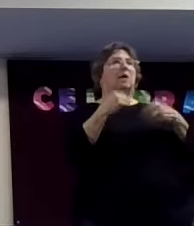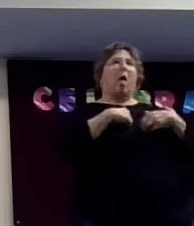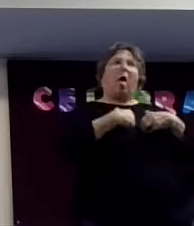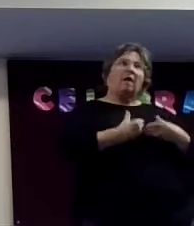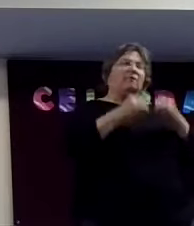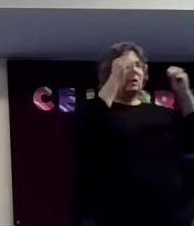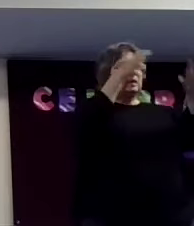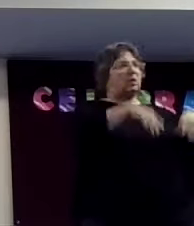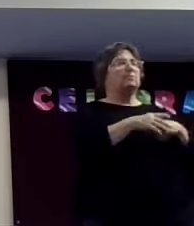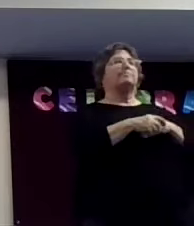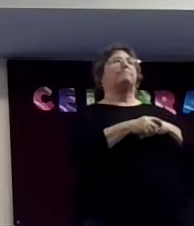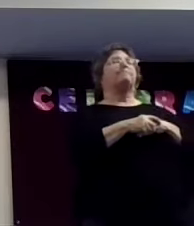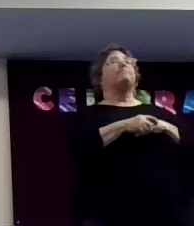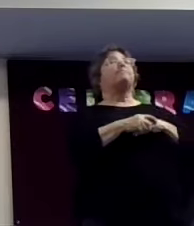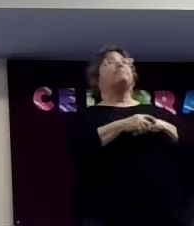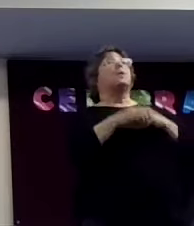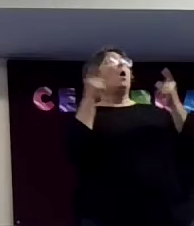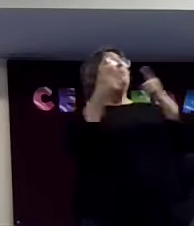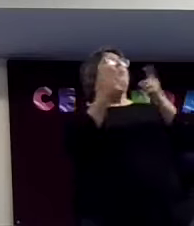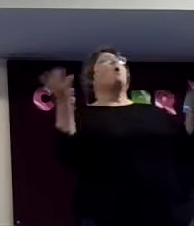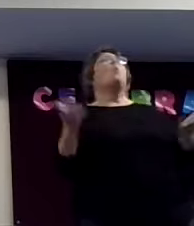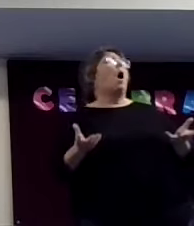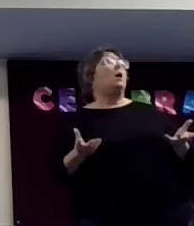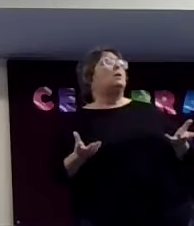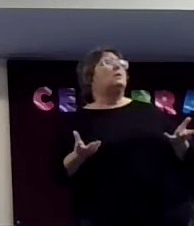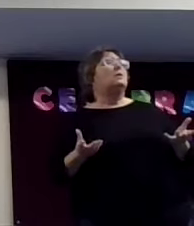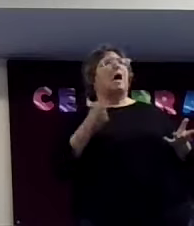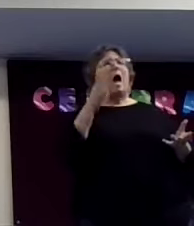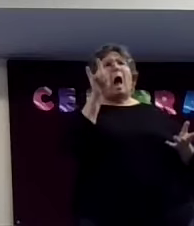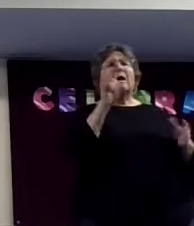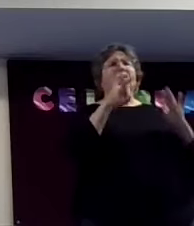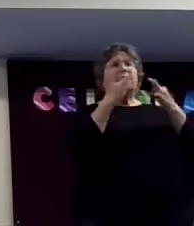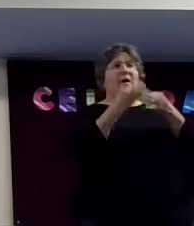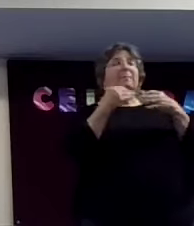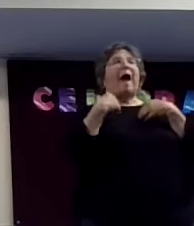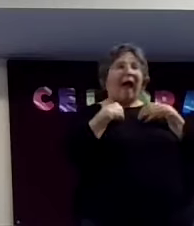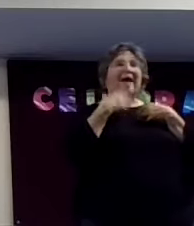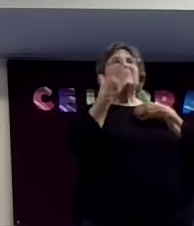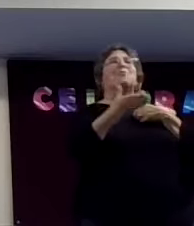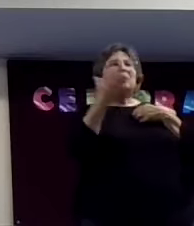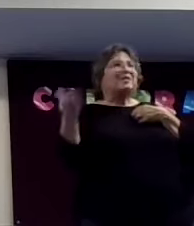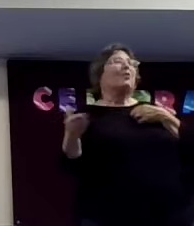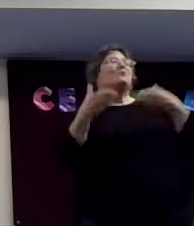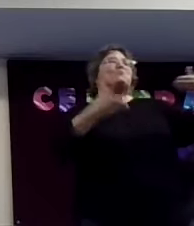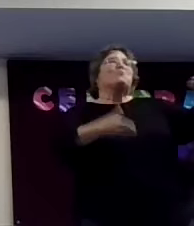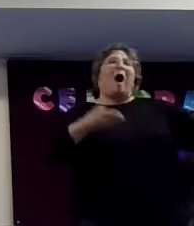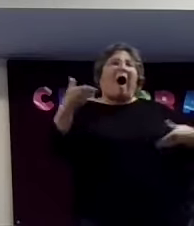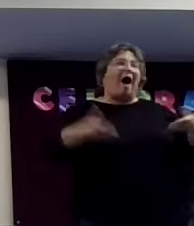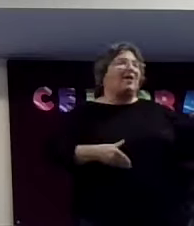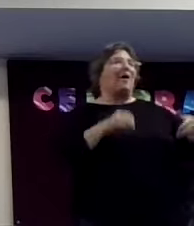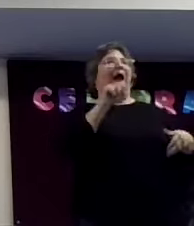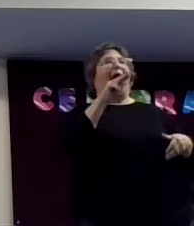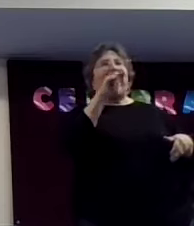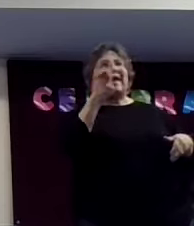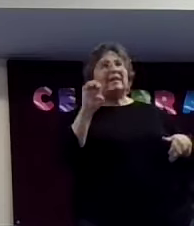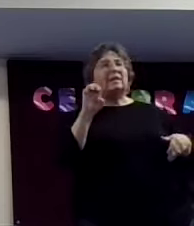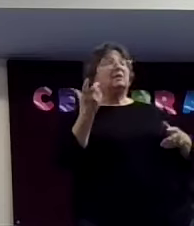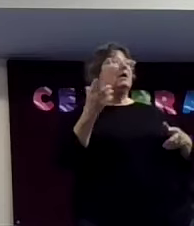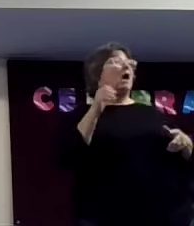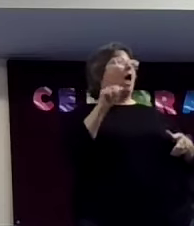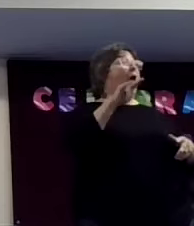for the teacher. What's the point? Helen's family had the resources to hire Anne Sullivan,